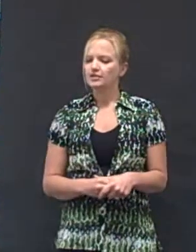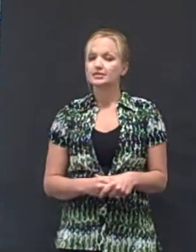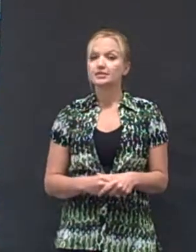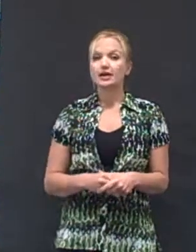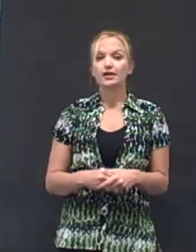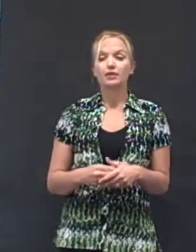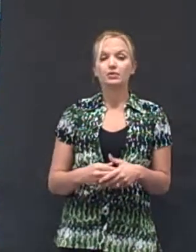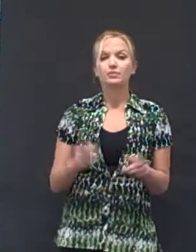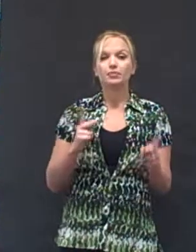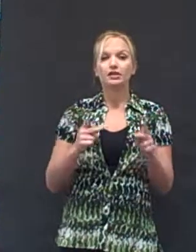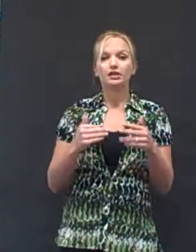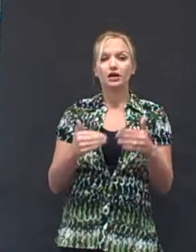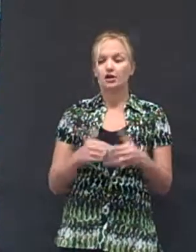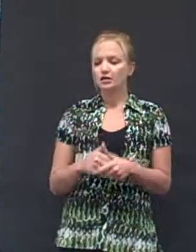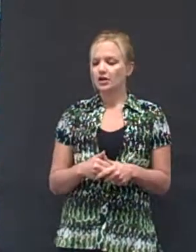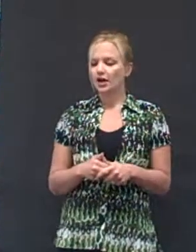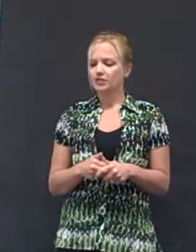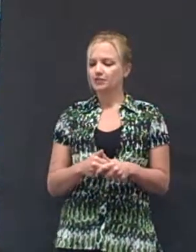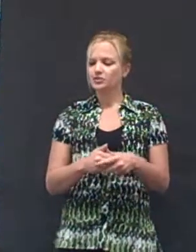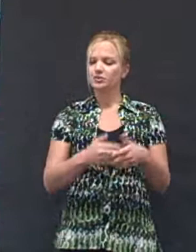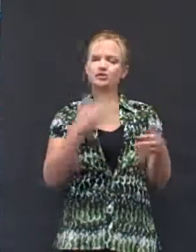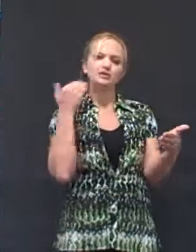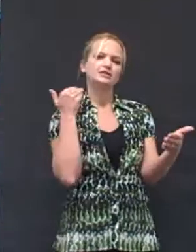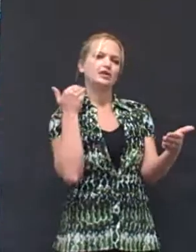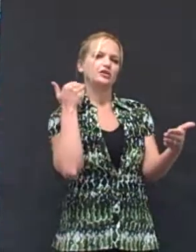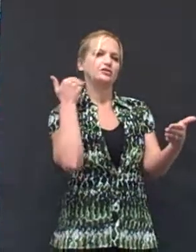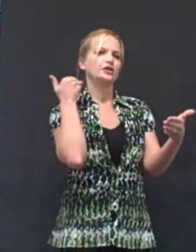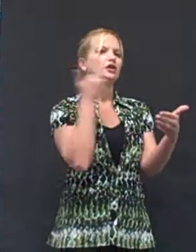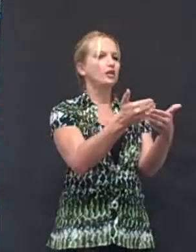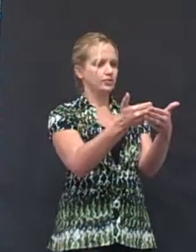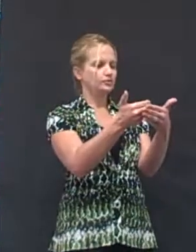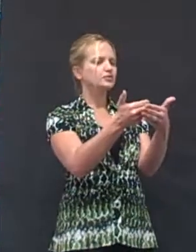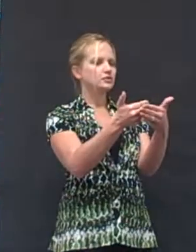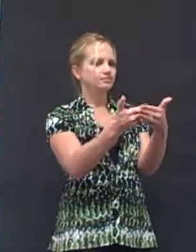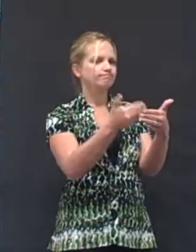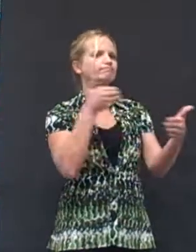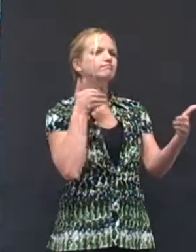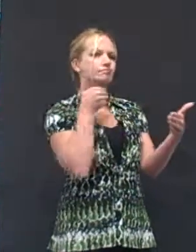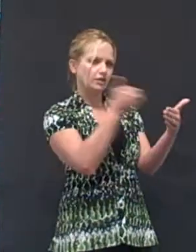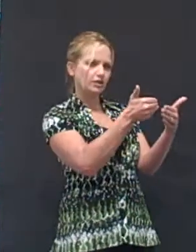To tell how people get along, the first one you can say you're close.